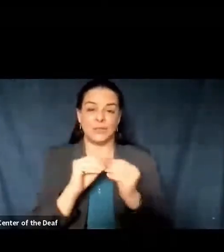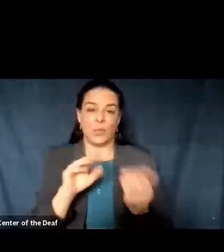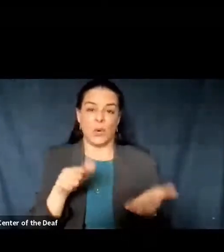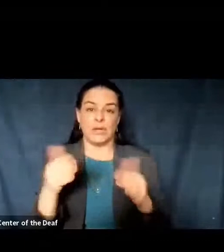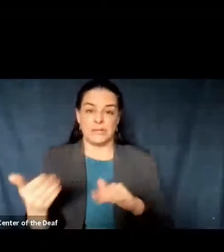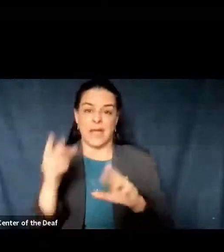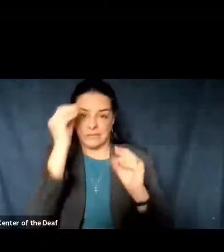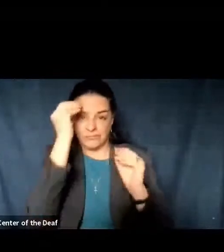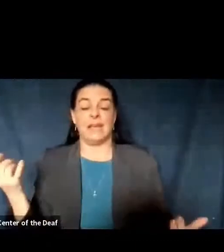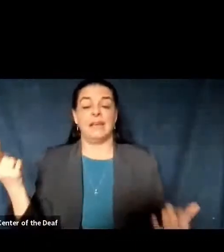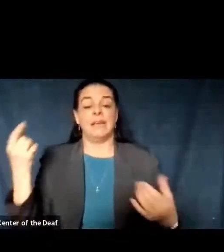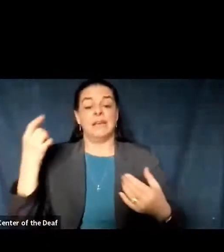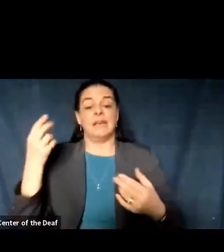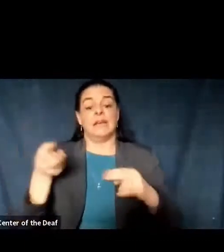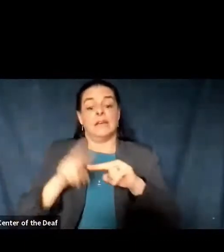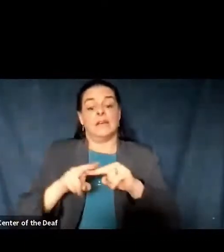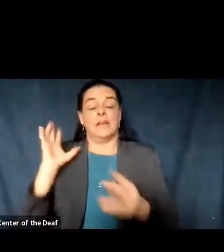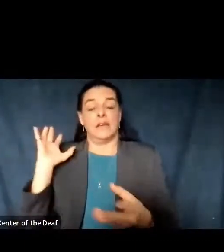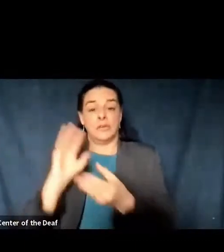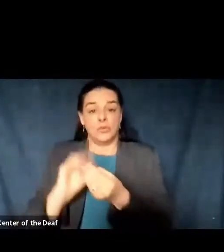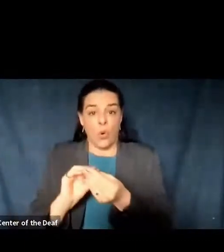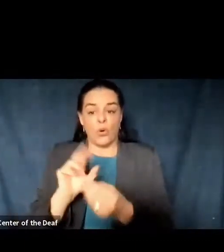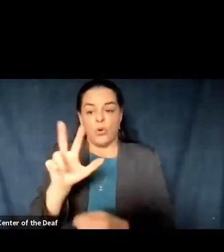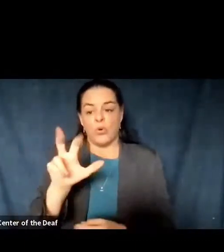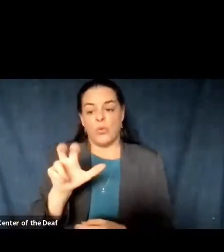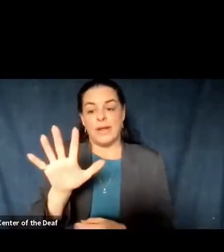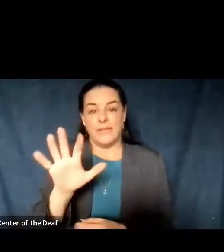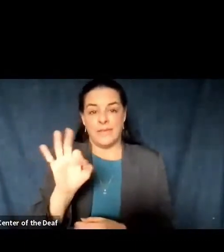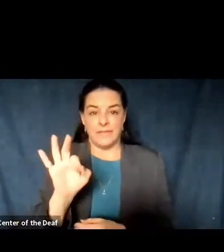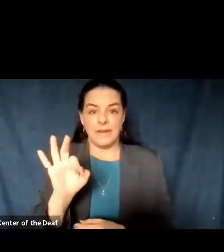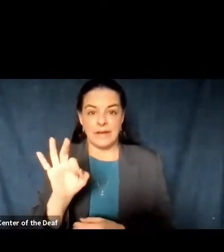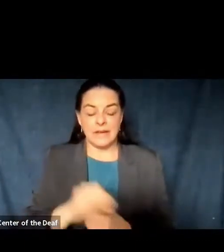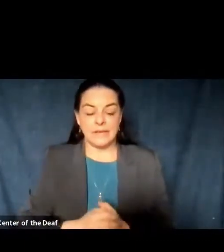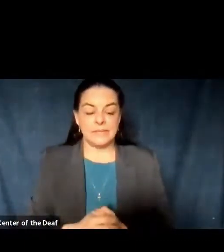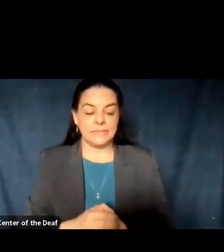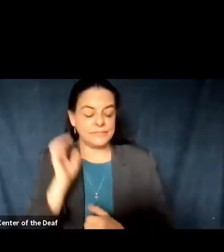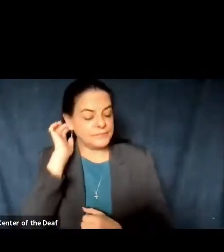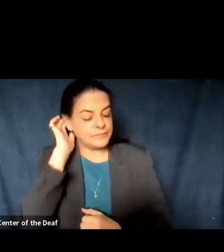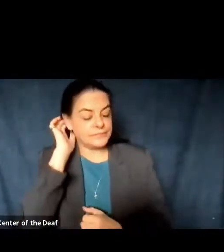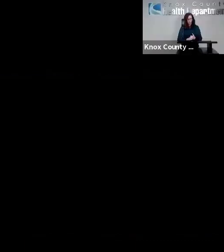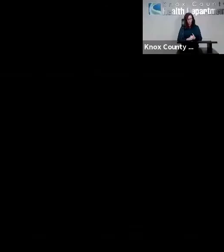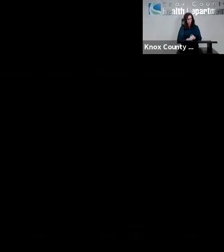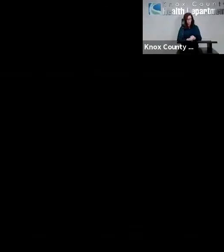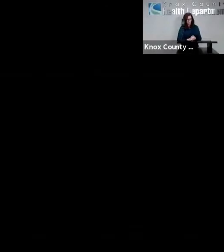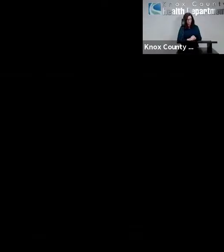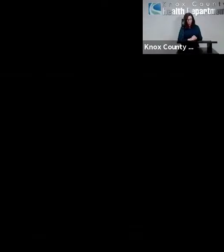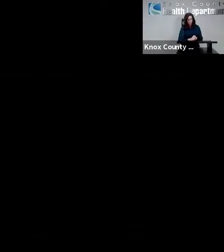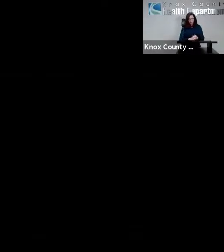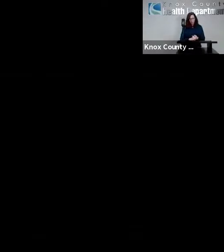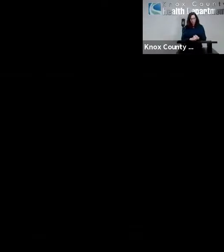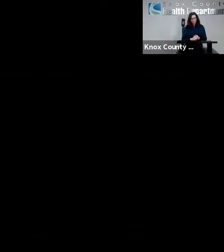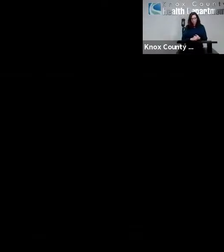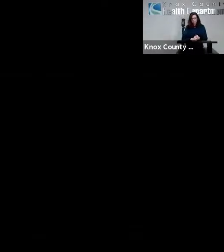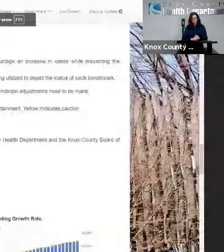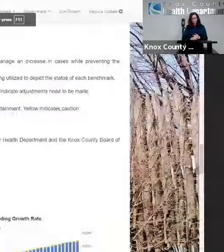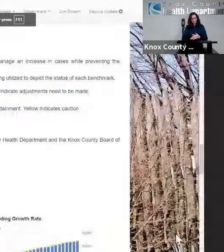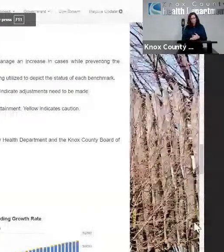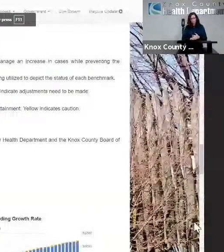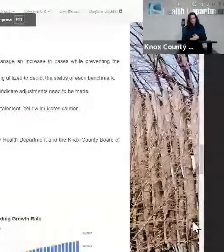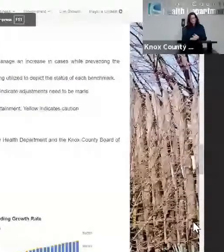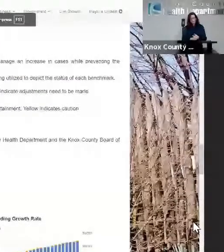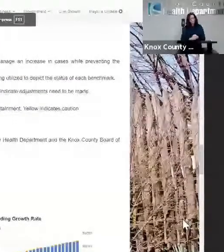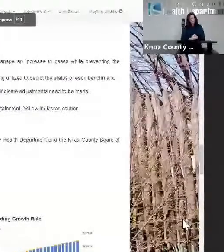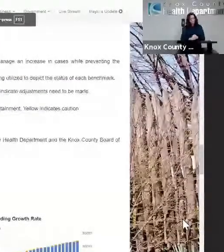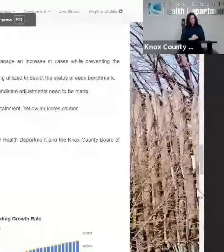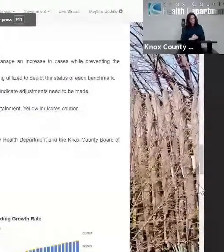total to 359. And now we'll turn it towards the benchmarks. As of this, all of this data that we're